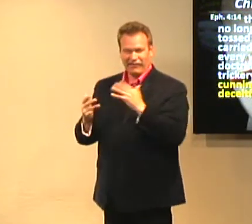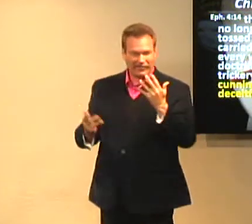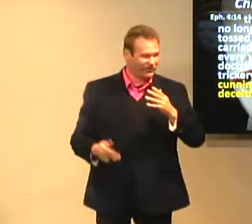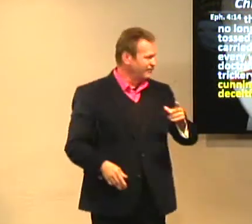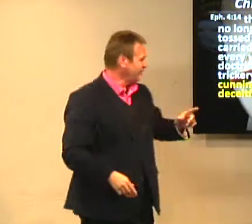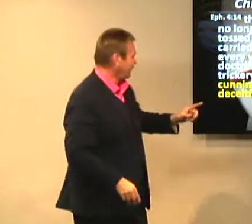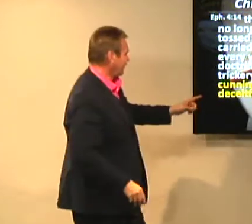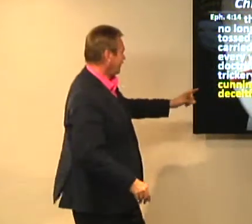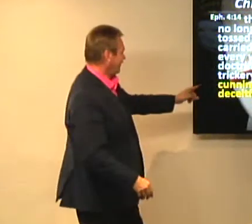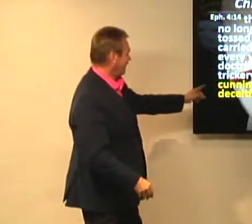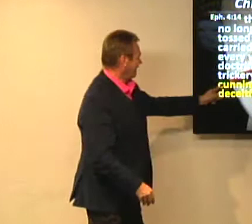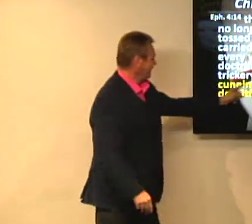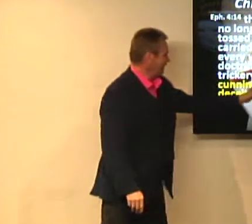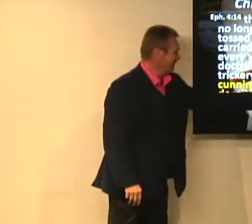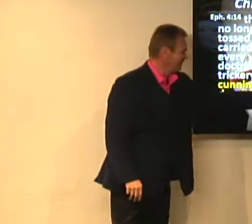themselves.